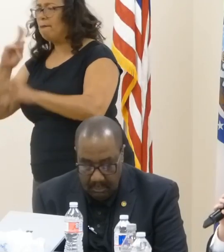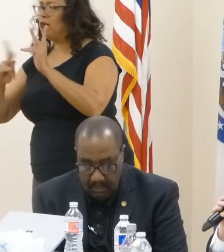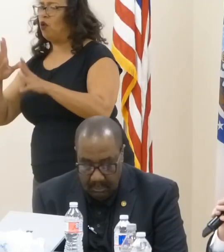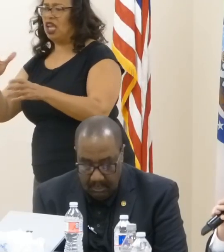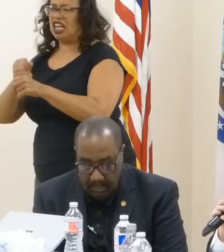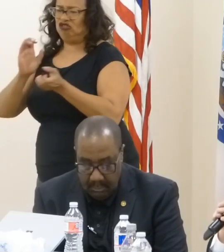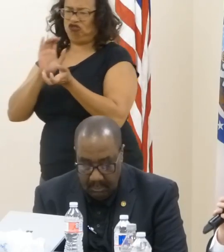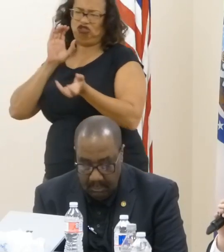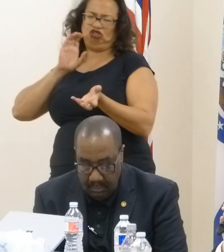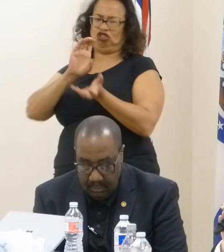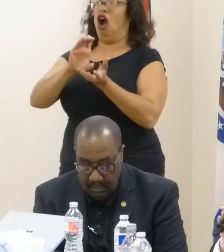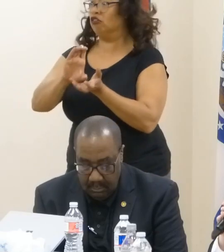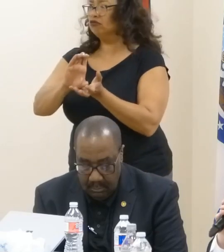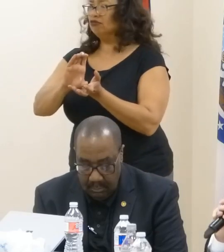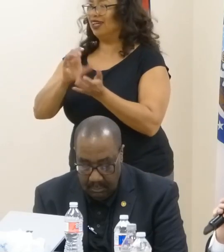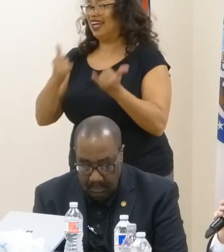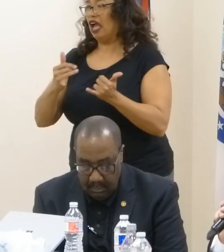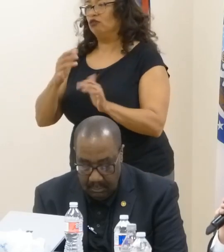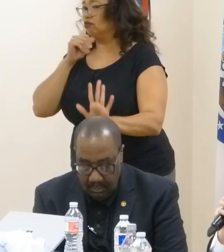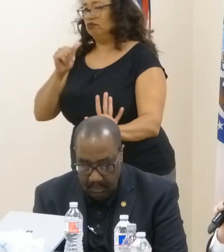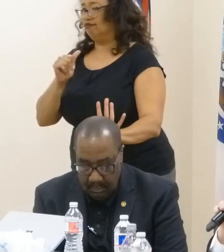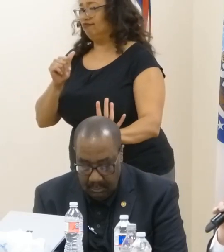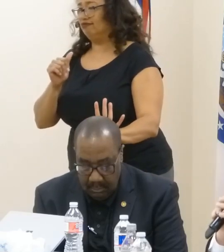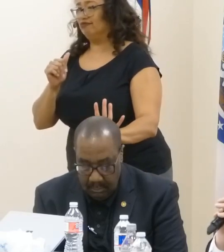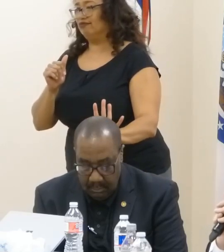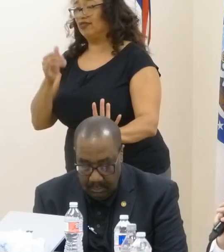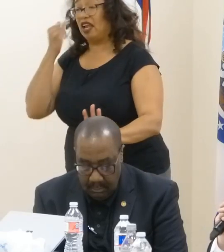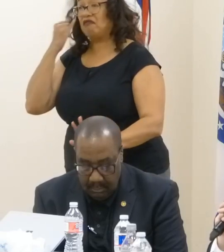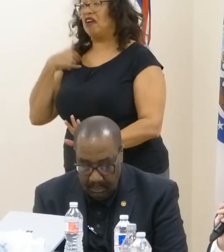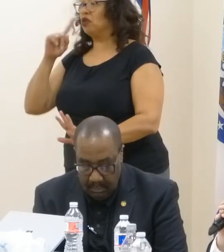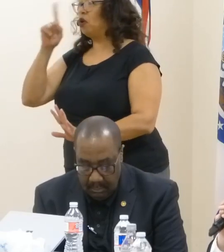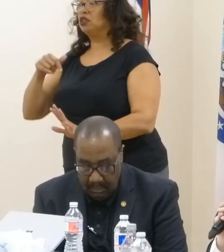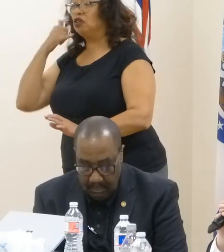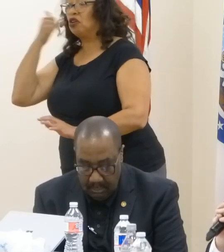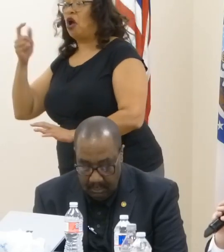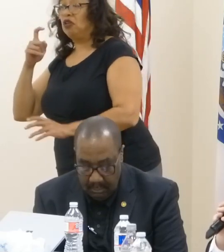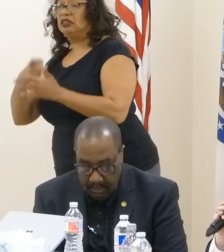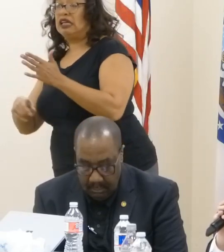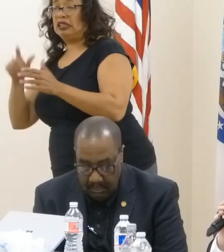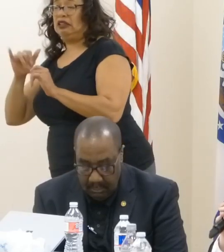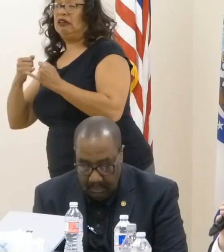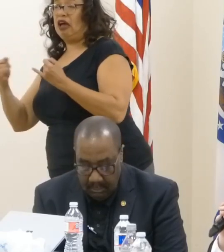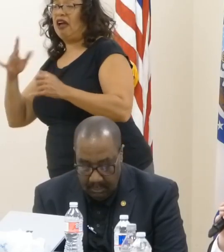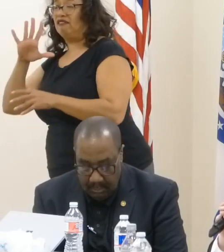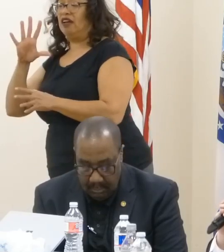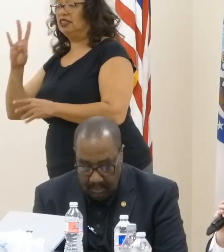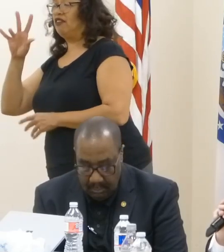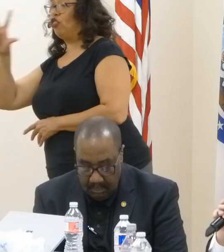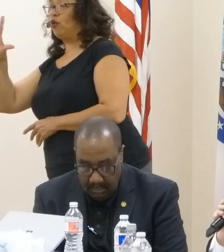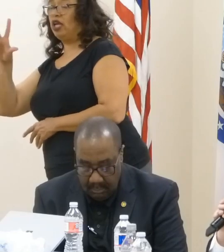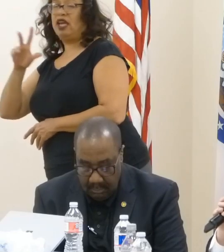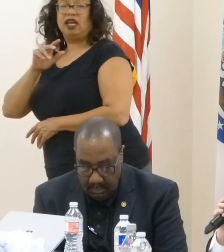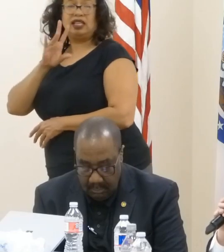So if you have any questions about that, you can call our tax line. If you have notes,